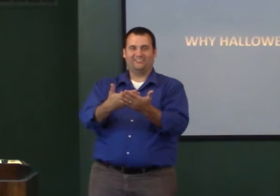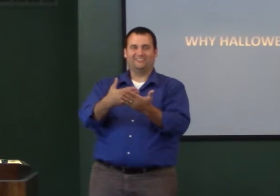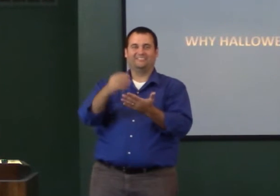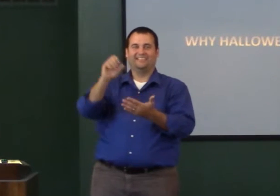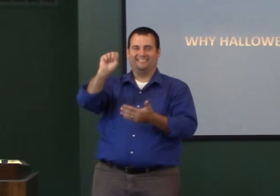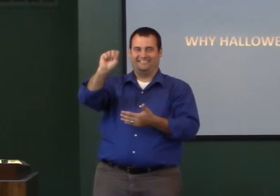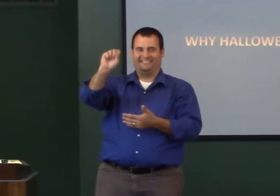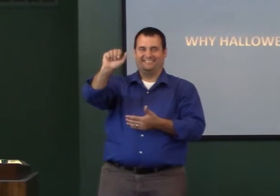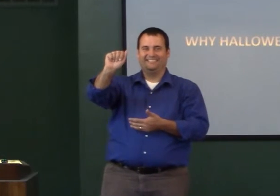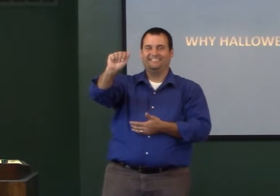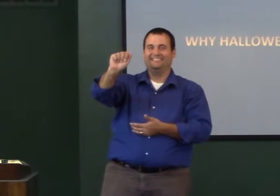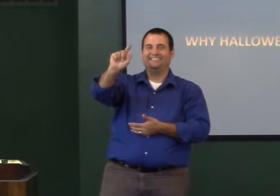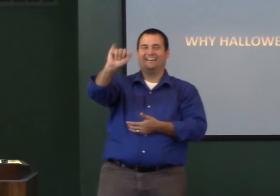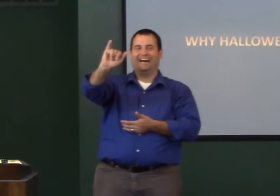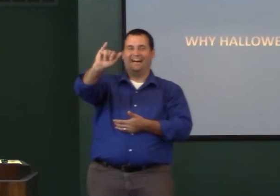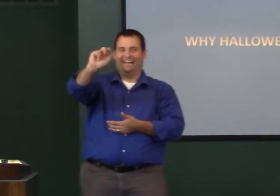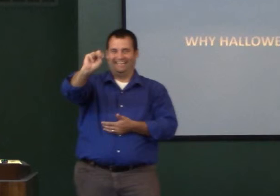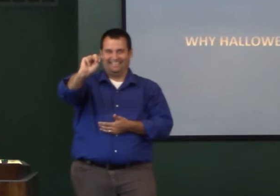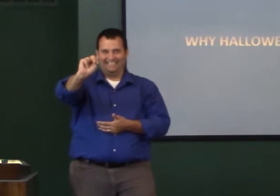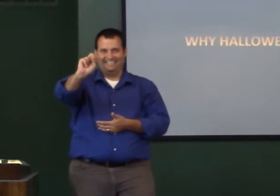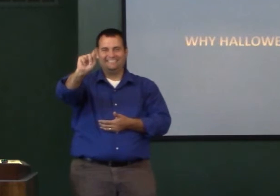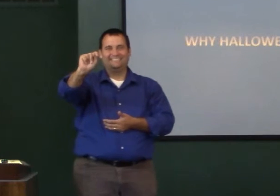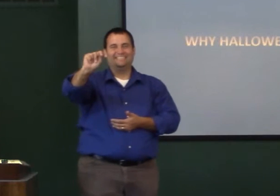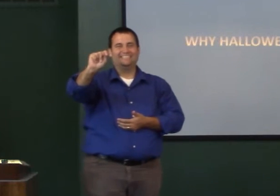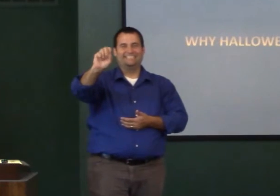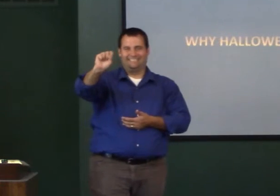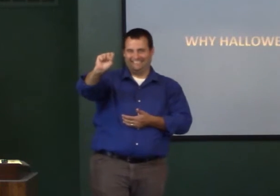The Catholic Church that started All Saints Day.